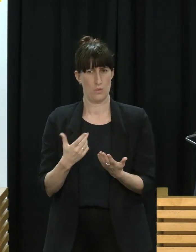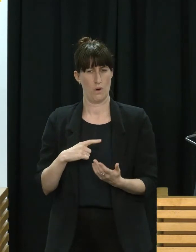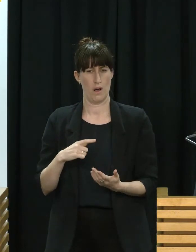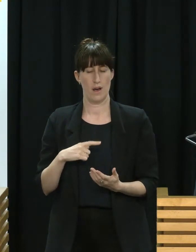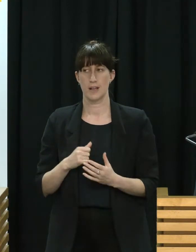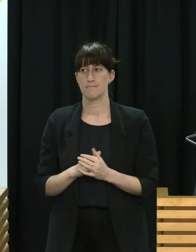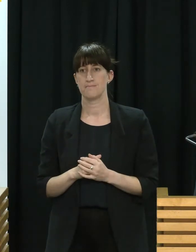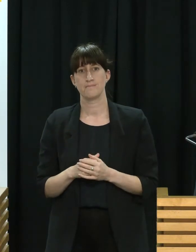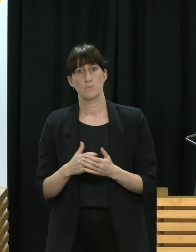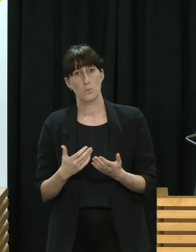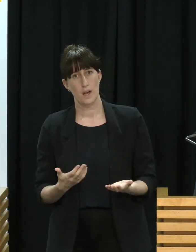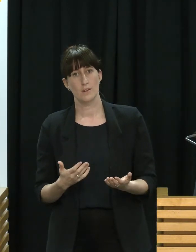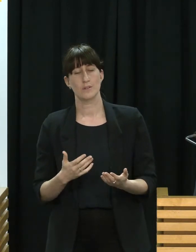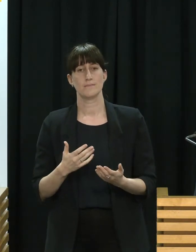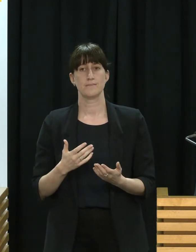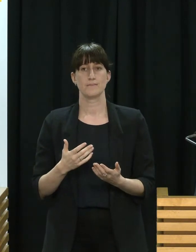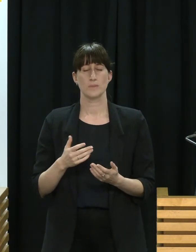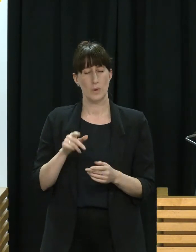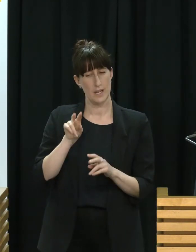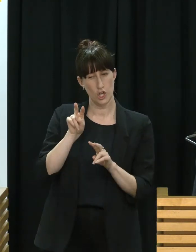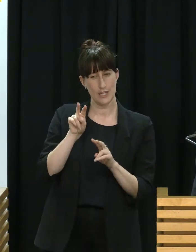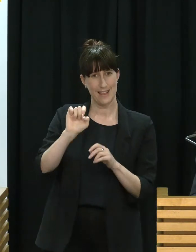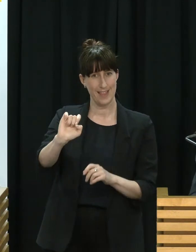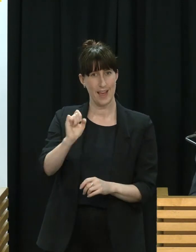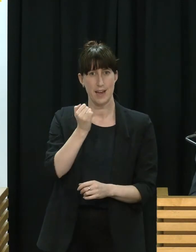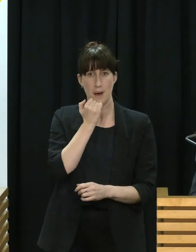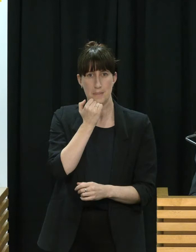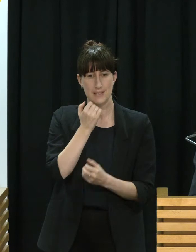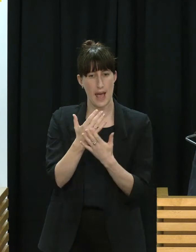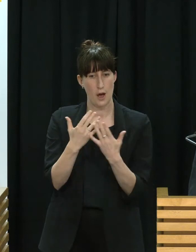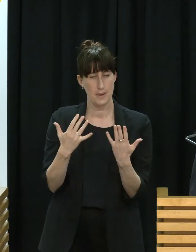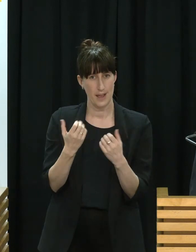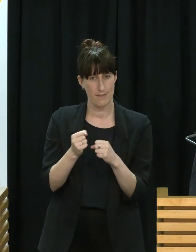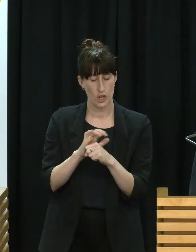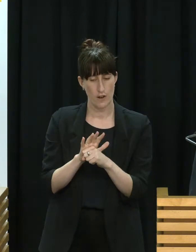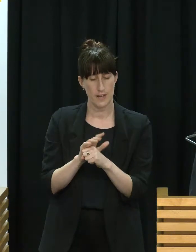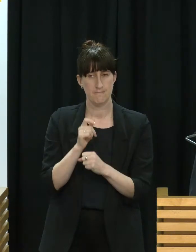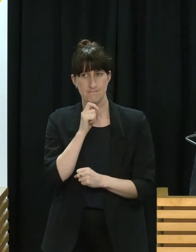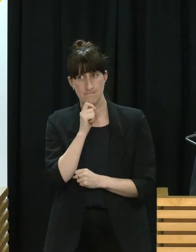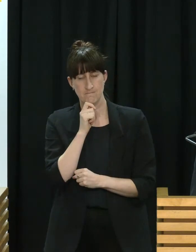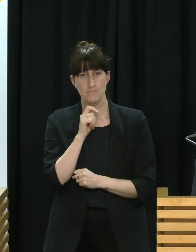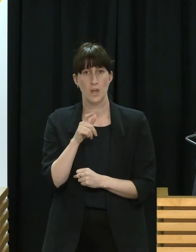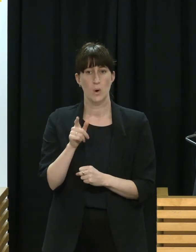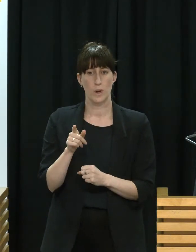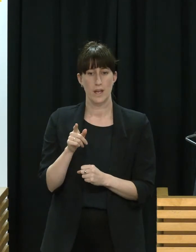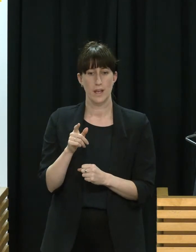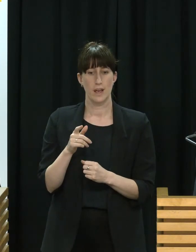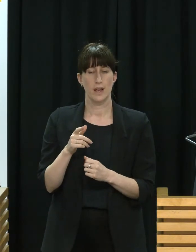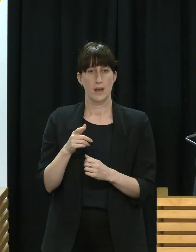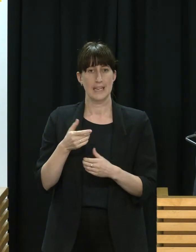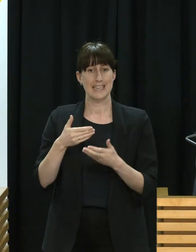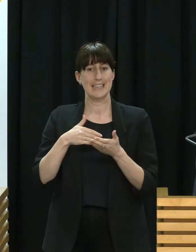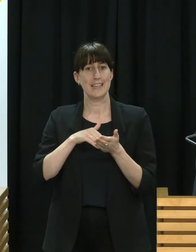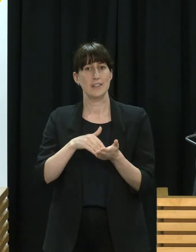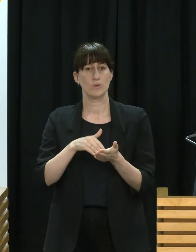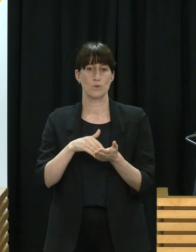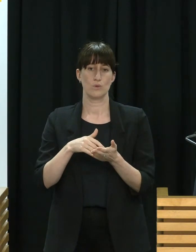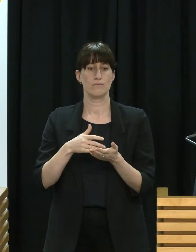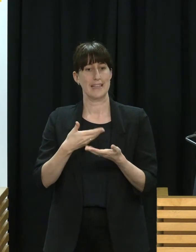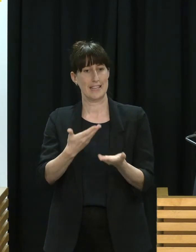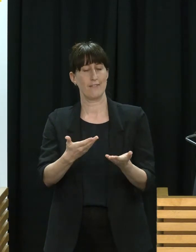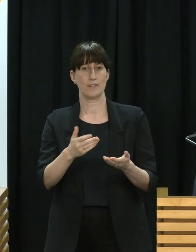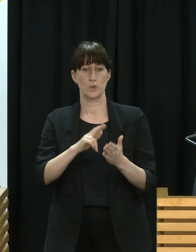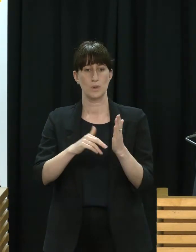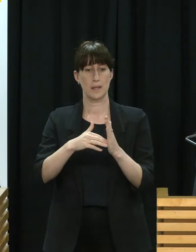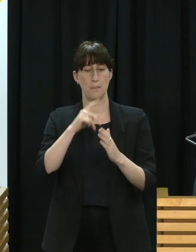need to give people some certainty about how long they could find themselves there. And then we will work now over that